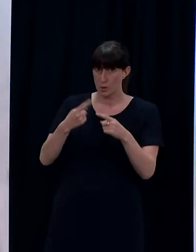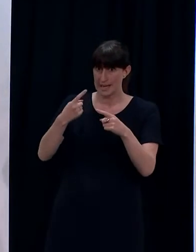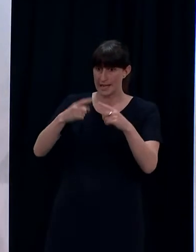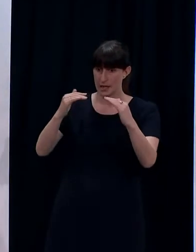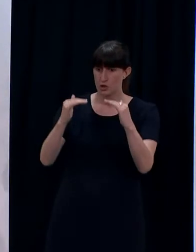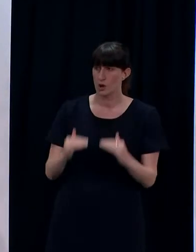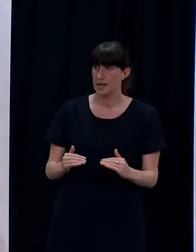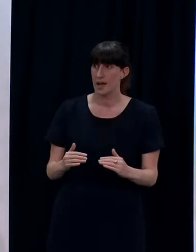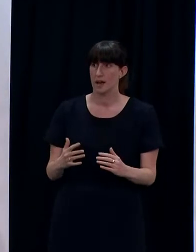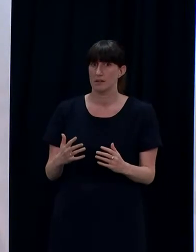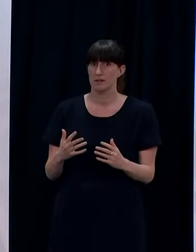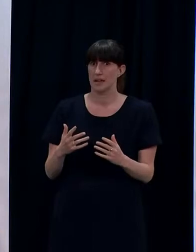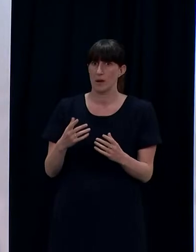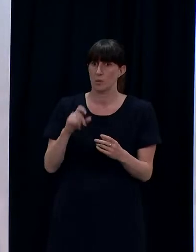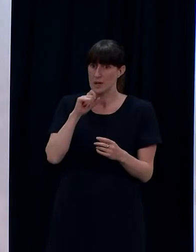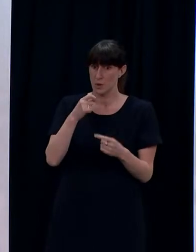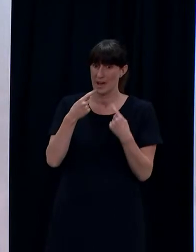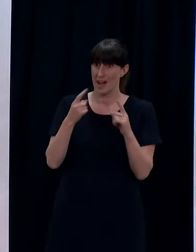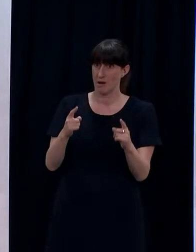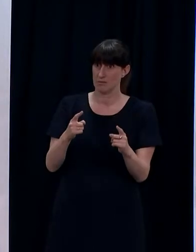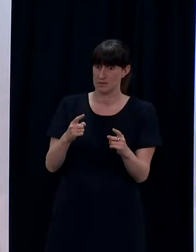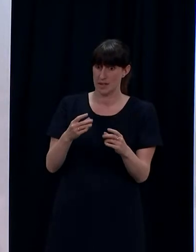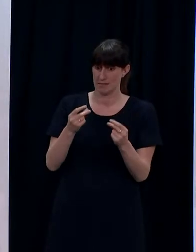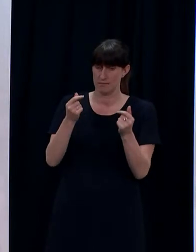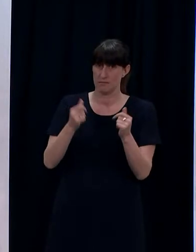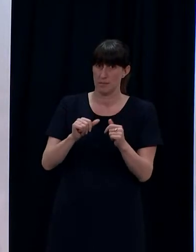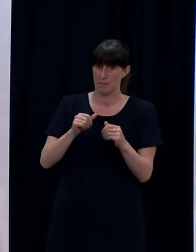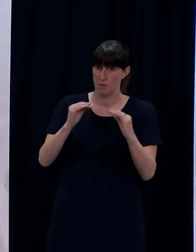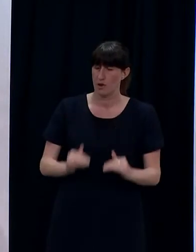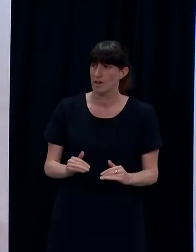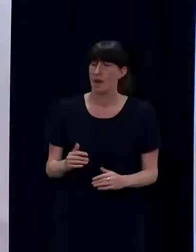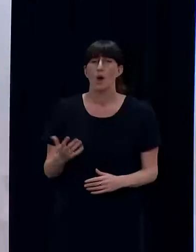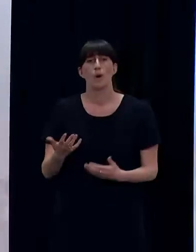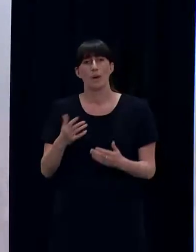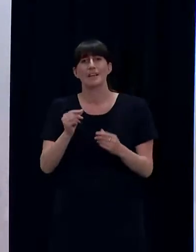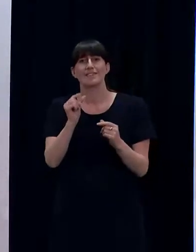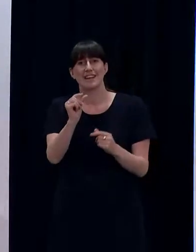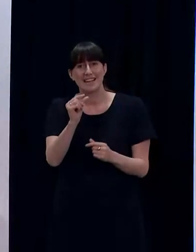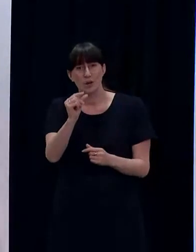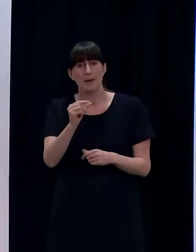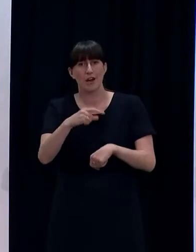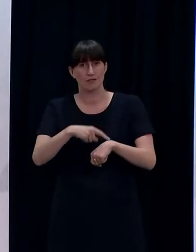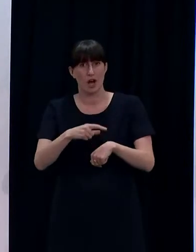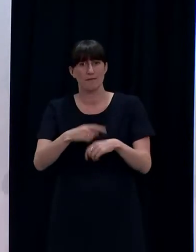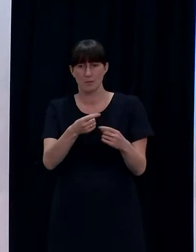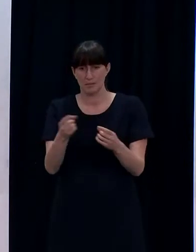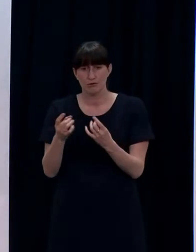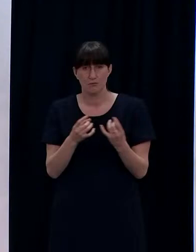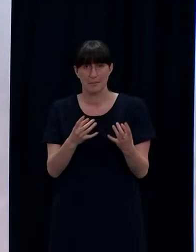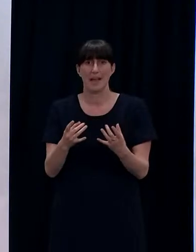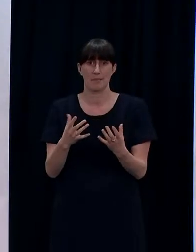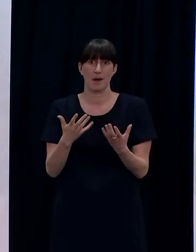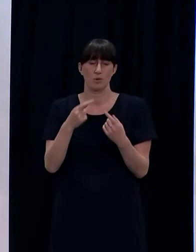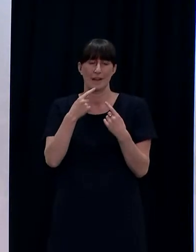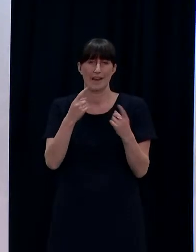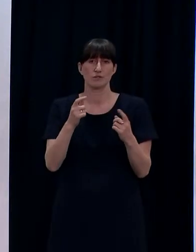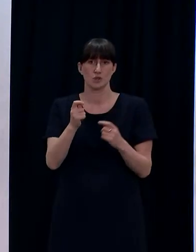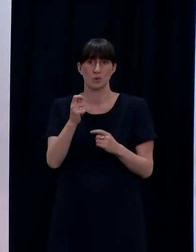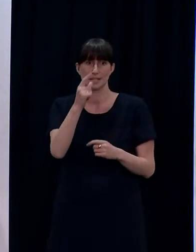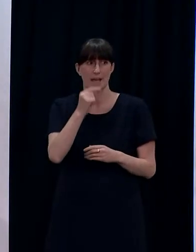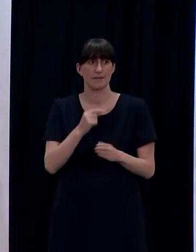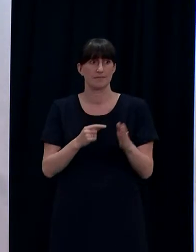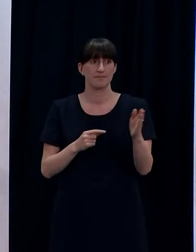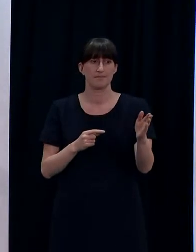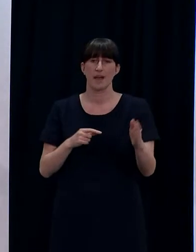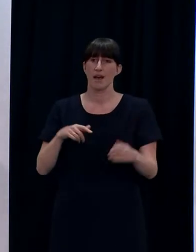give a little bit of notice for a decision like that, but we would do it as quickly as we could. Jane. Nonborder have rolled out a no booking vaccine system. Is that something